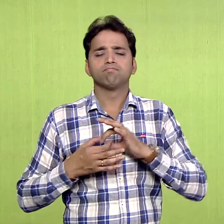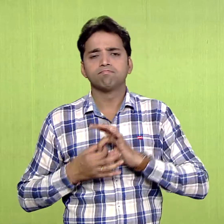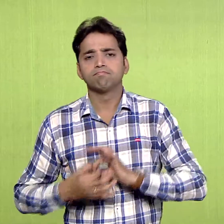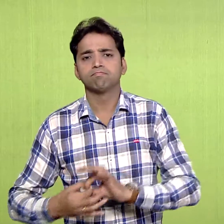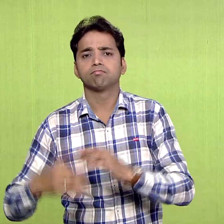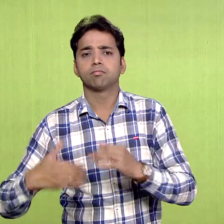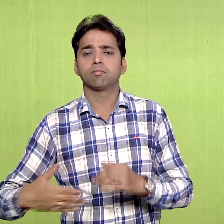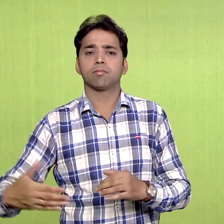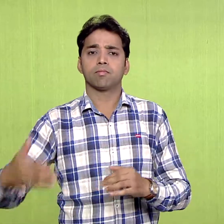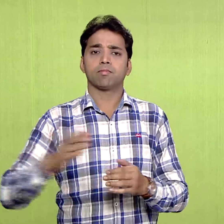Mahaparinirvana